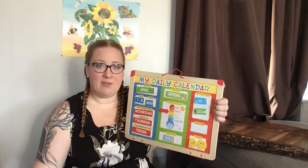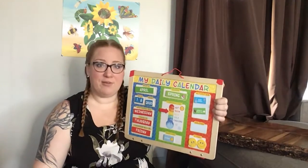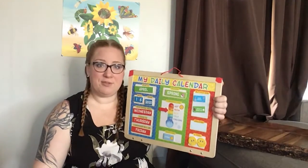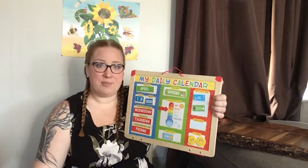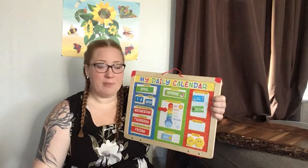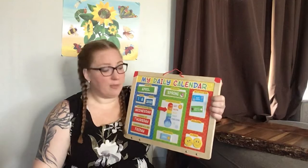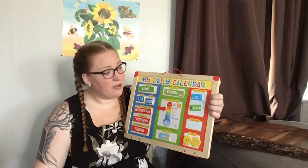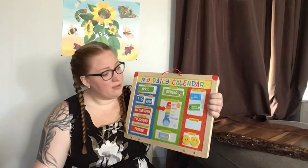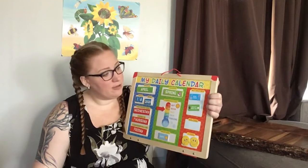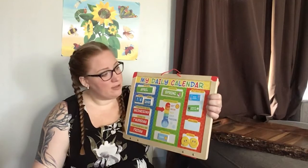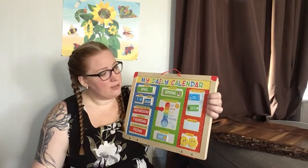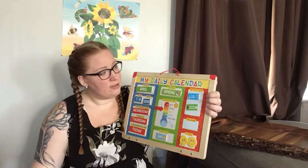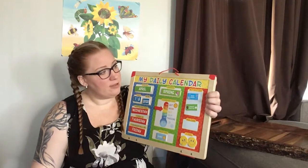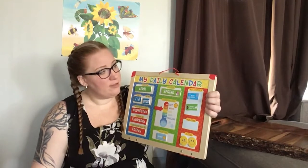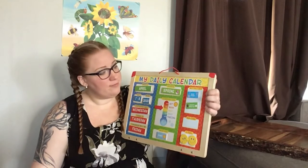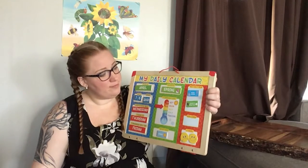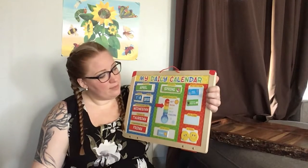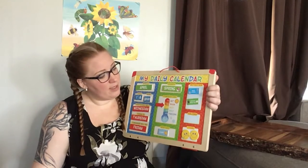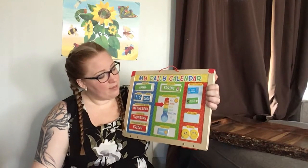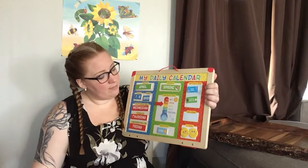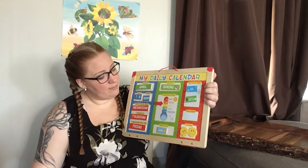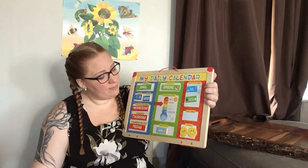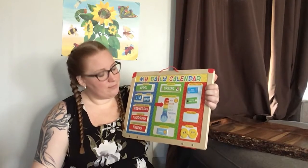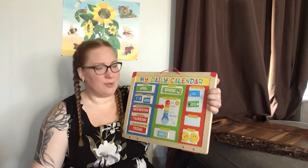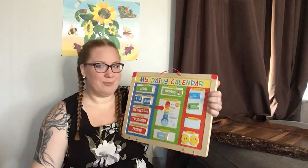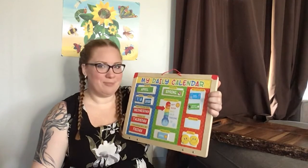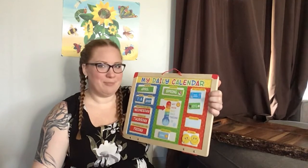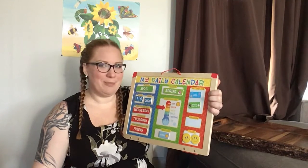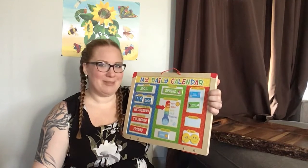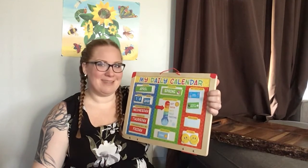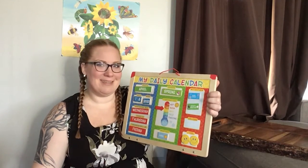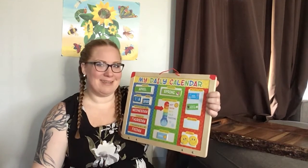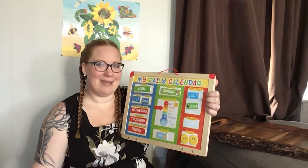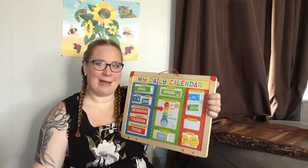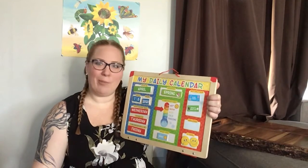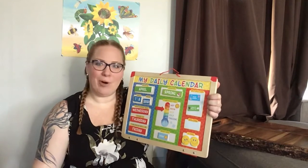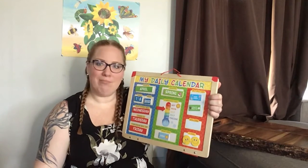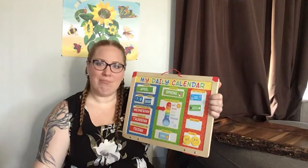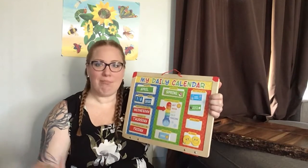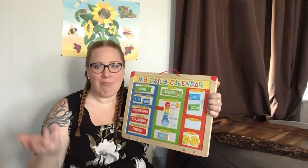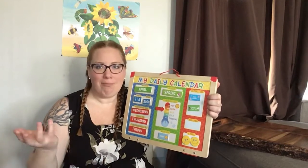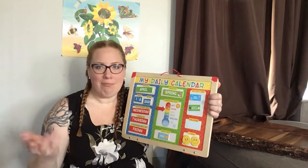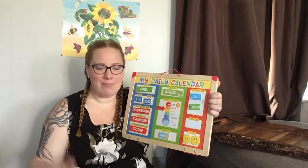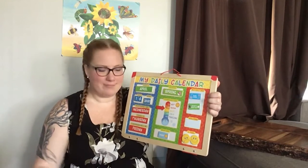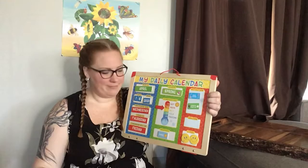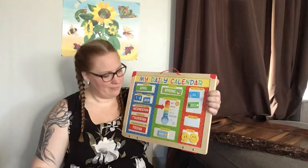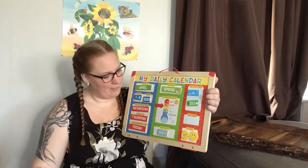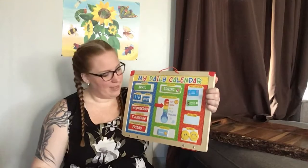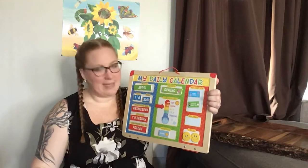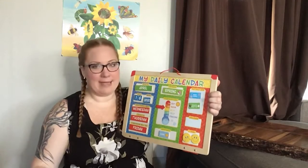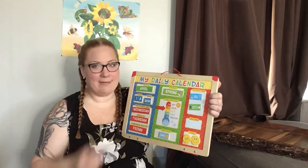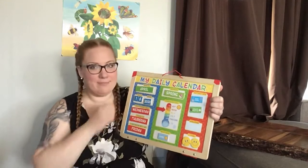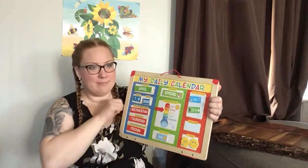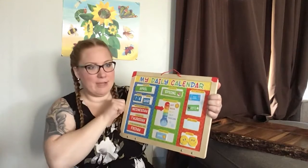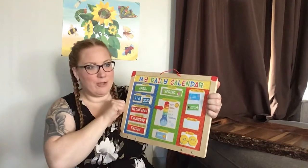those people. Yeah. Well, person and an animal. My kid, my